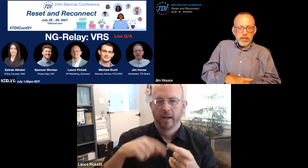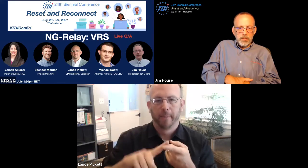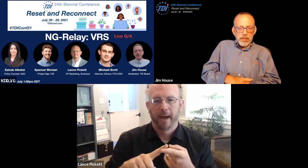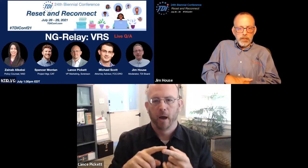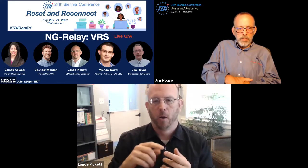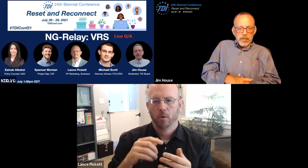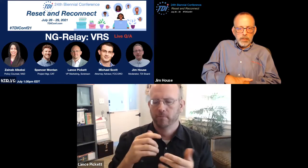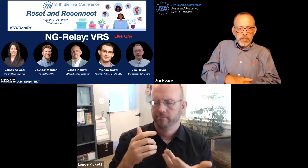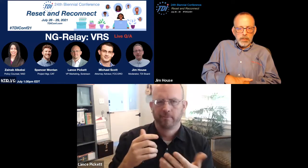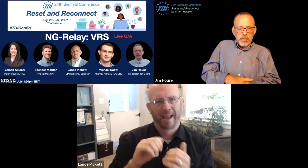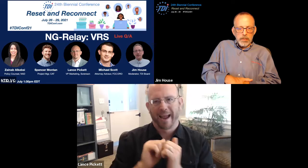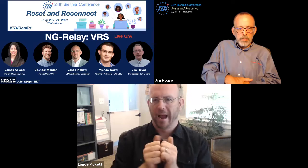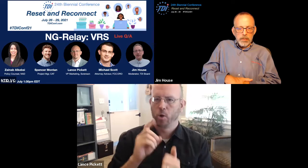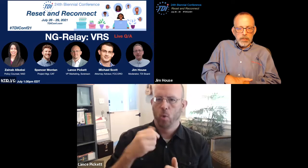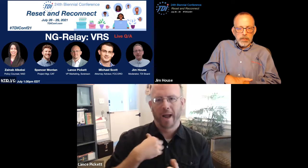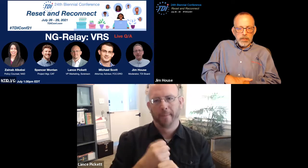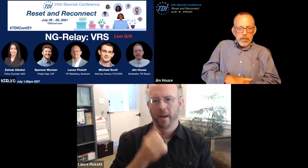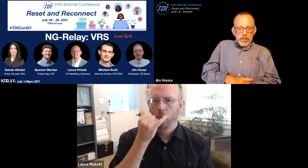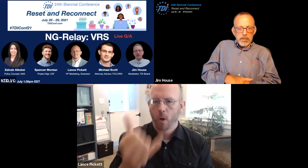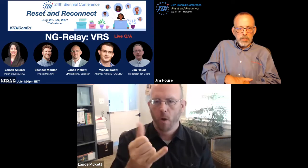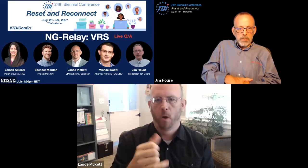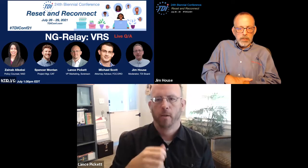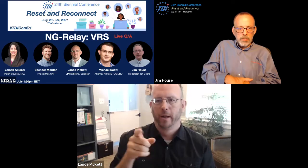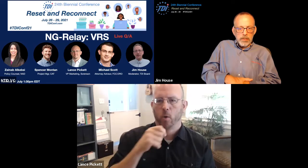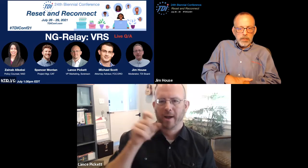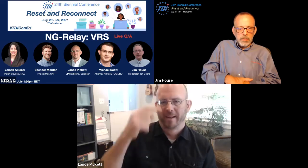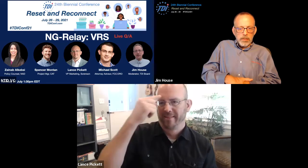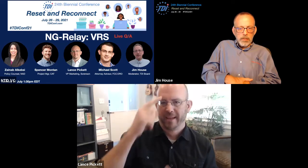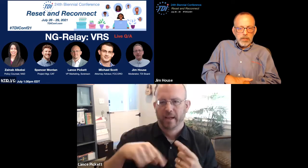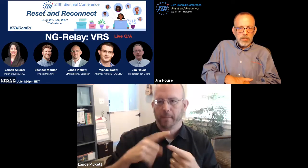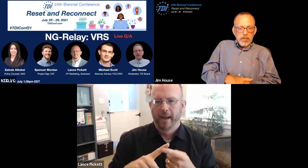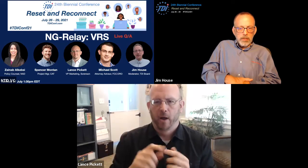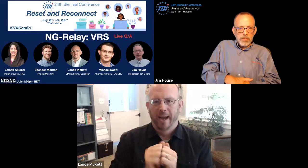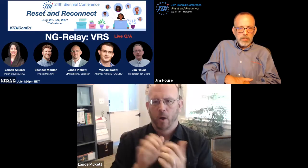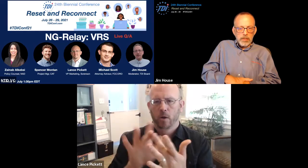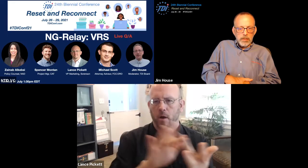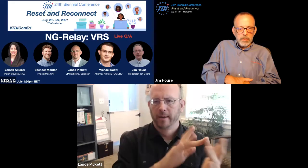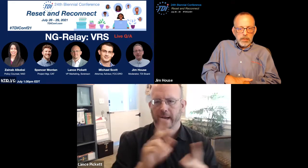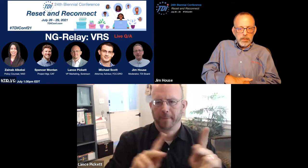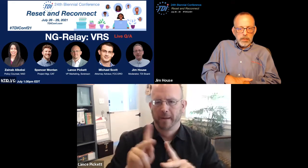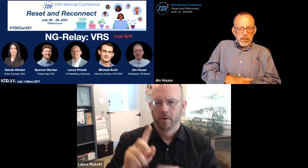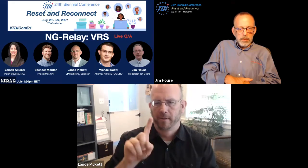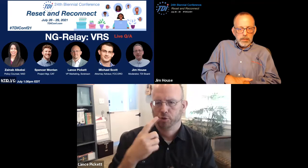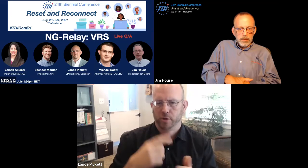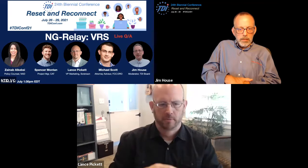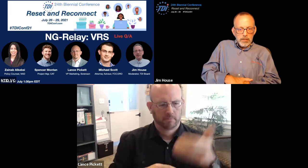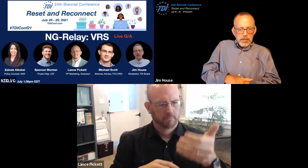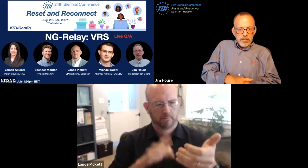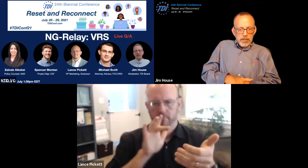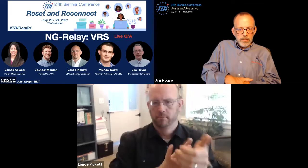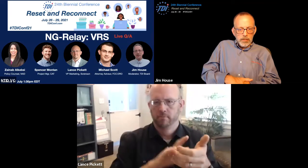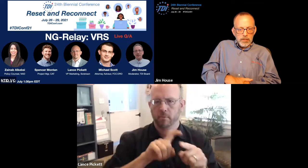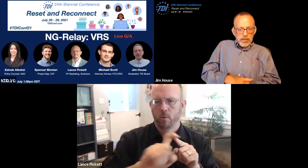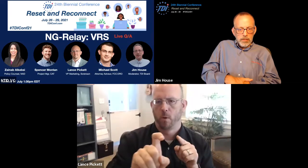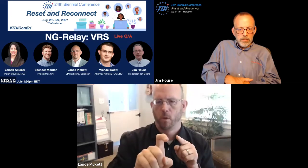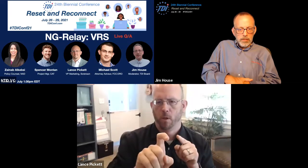They don't need to think about how do I make a call, or they don't have to think about how do I contact people.